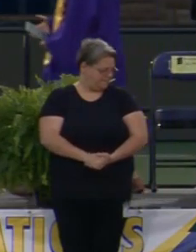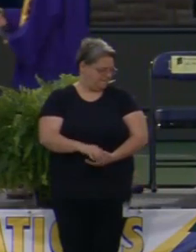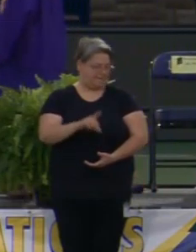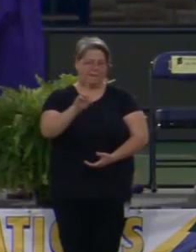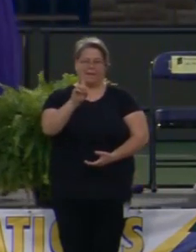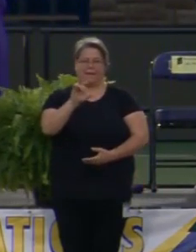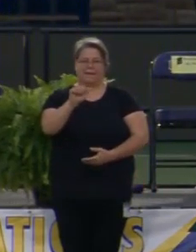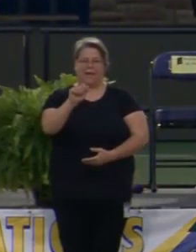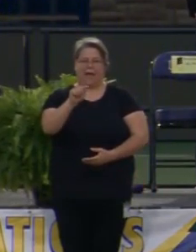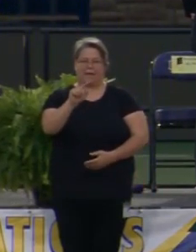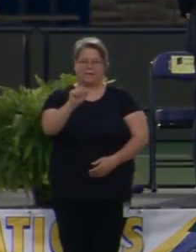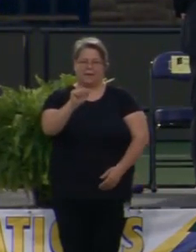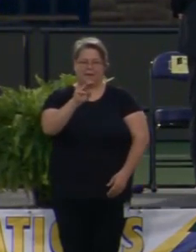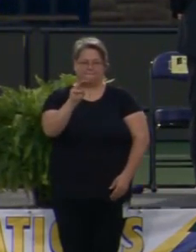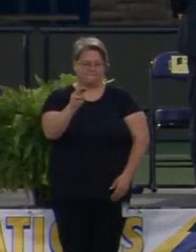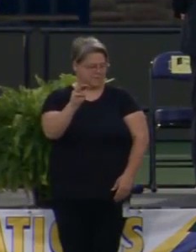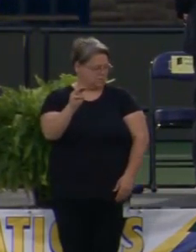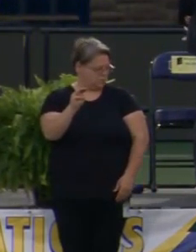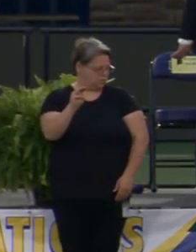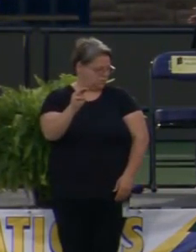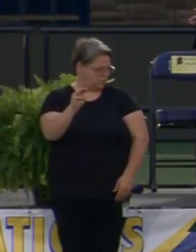Deanna McCurdy.